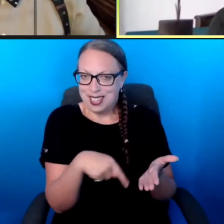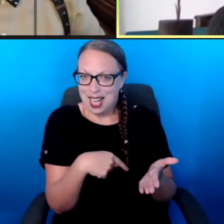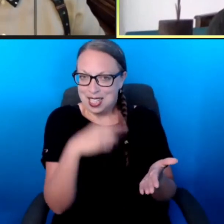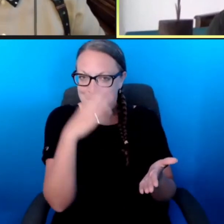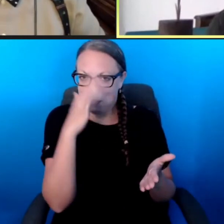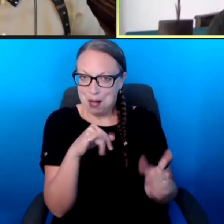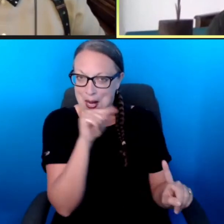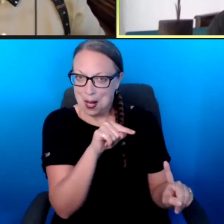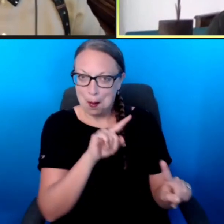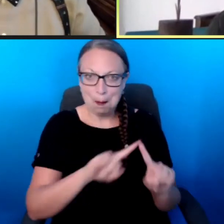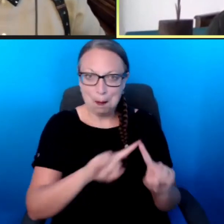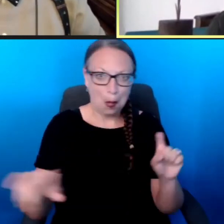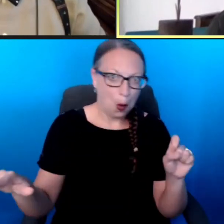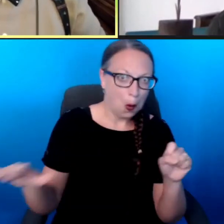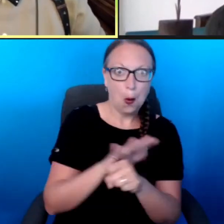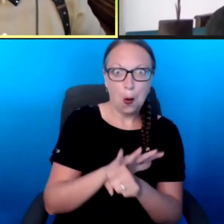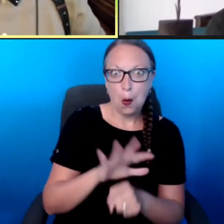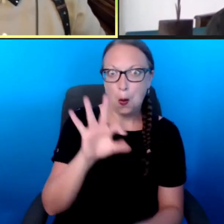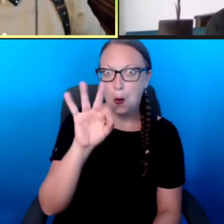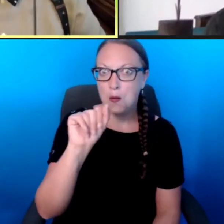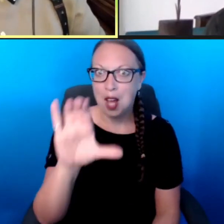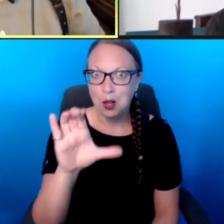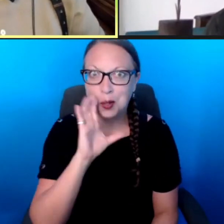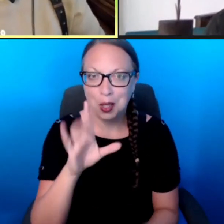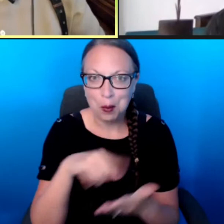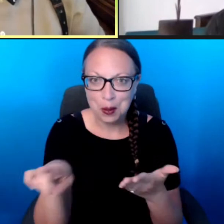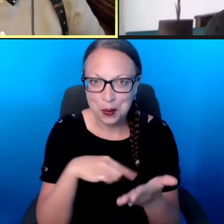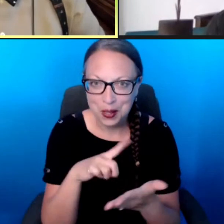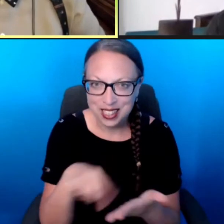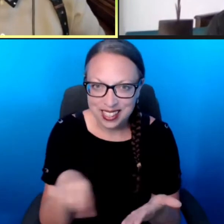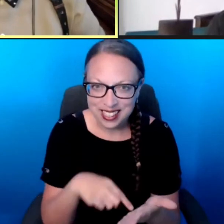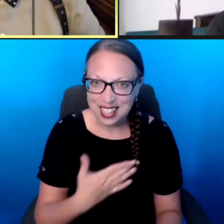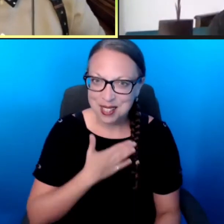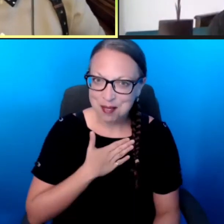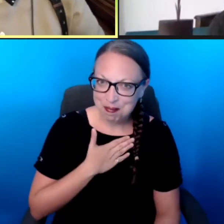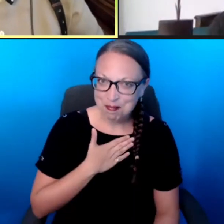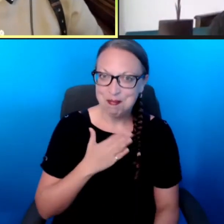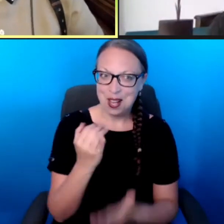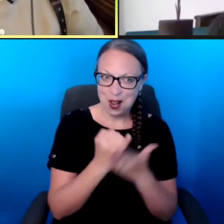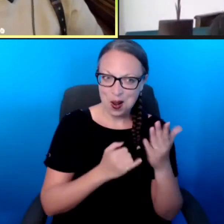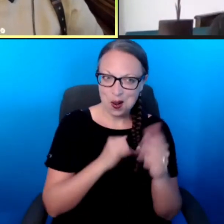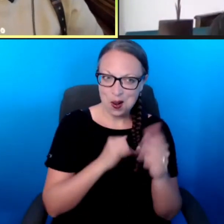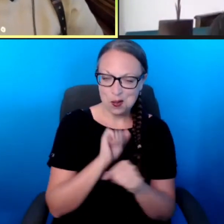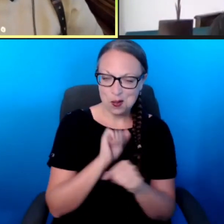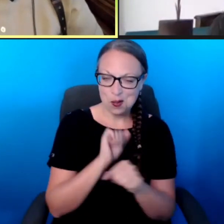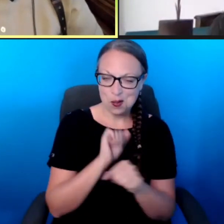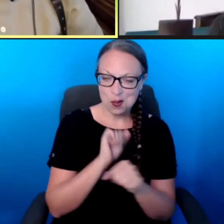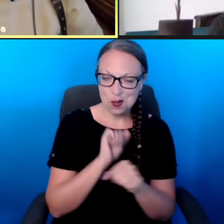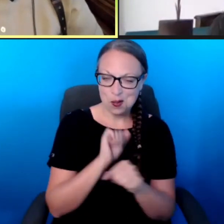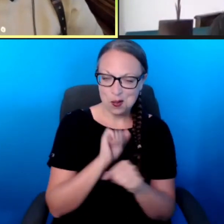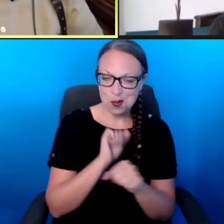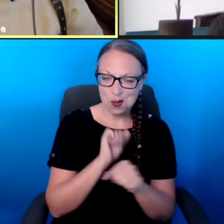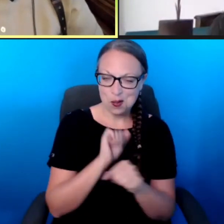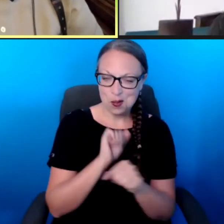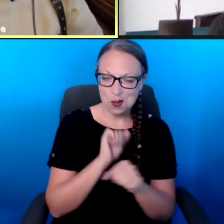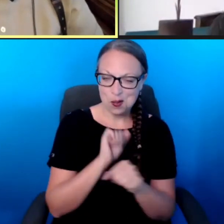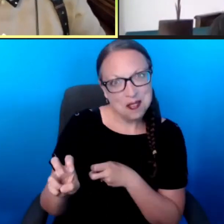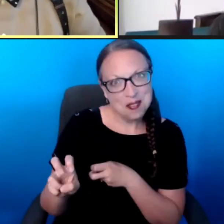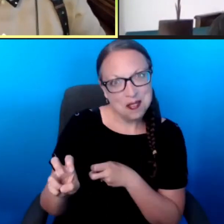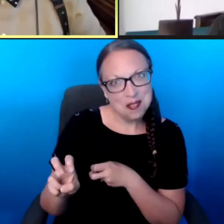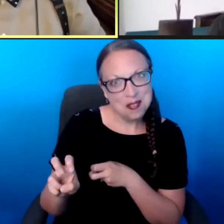would criticize my artwork. Oh, of course. It's tough being the child of the